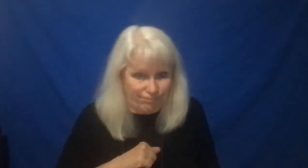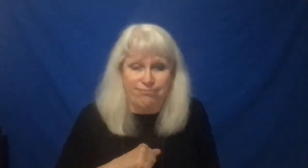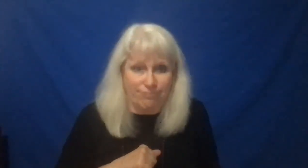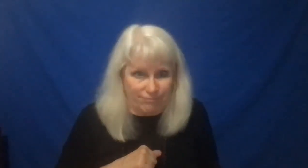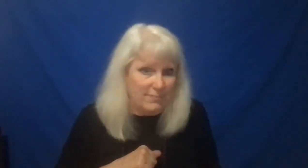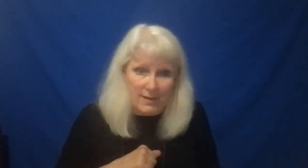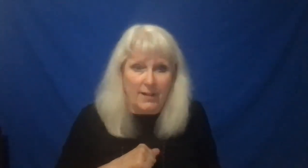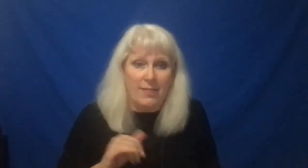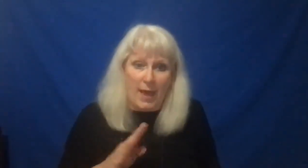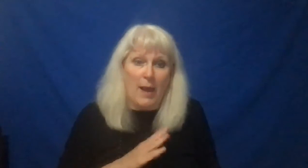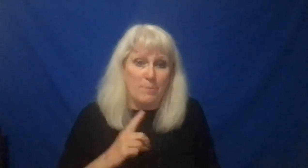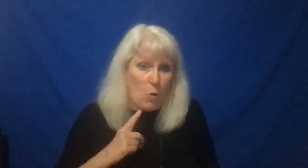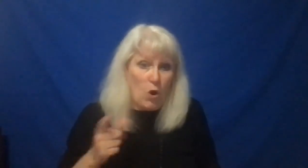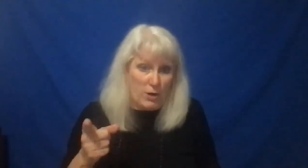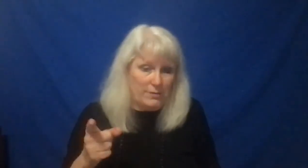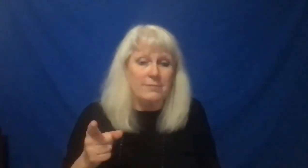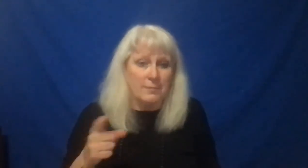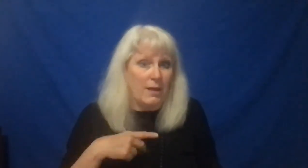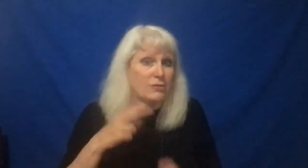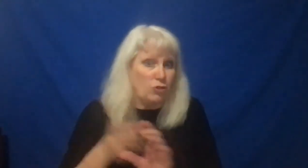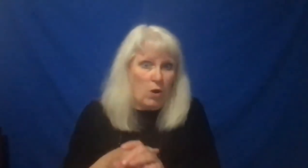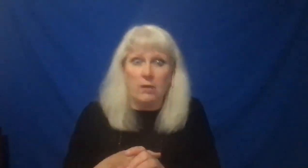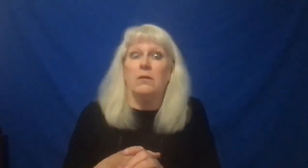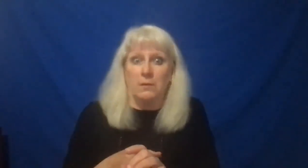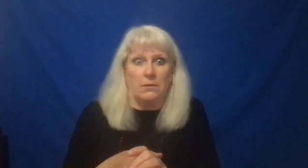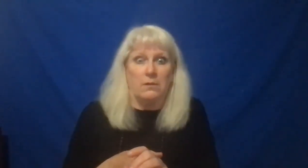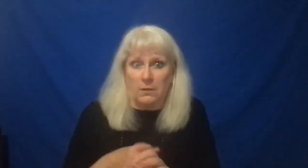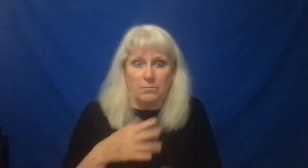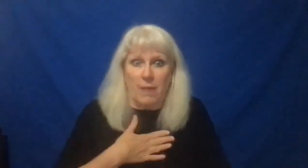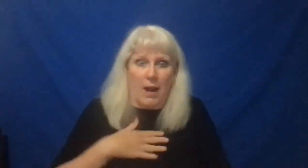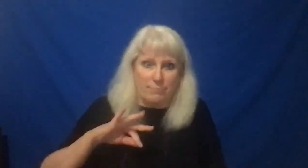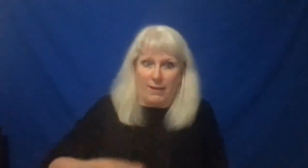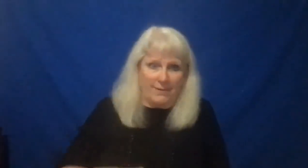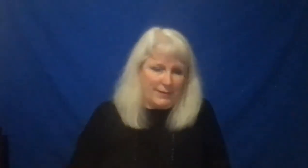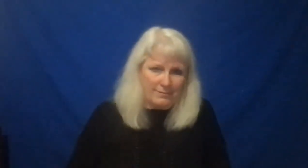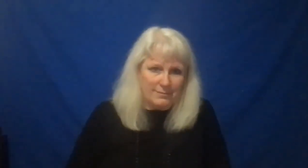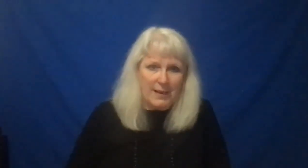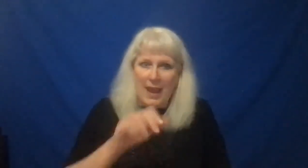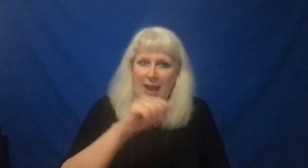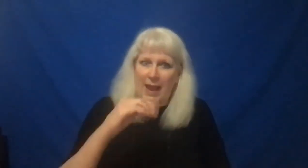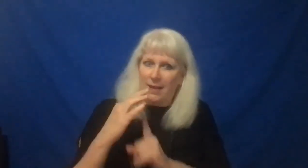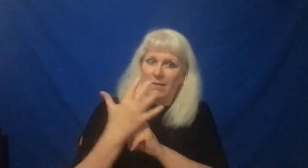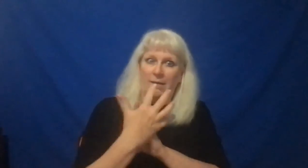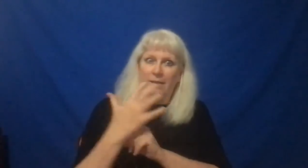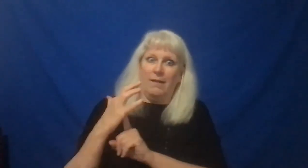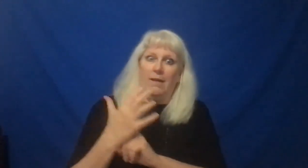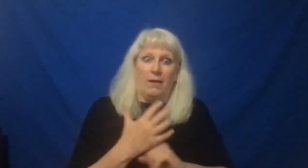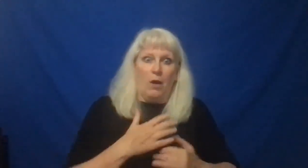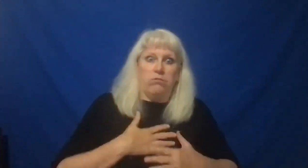board and from experiencing so much from the fellowship, serving wherever and whenever to assure the mission